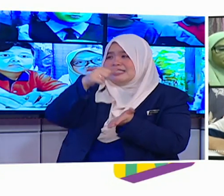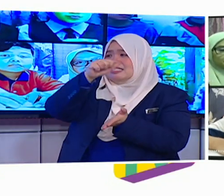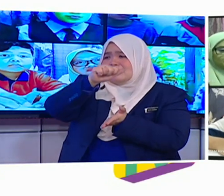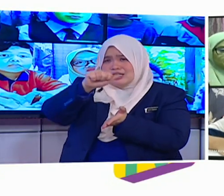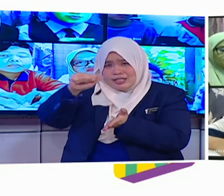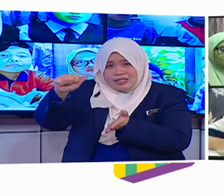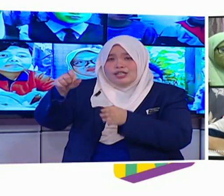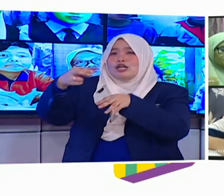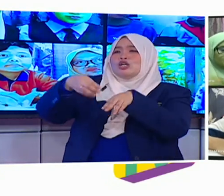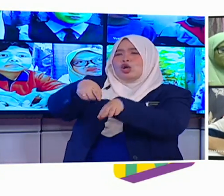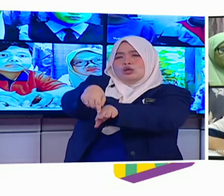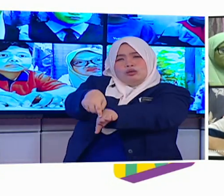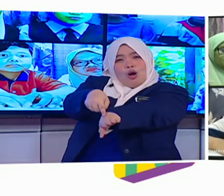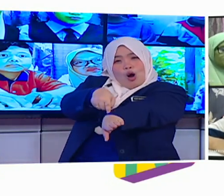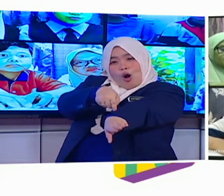Is a